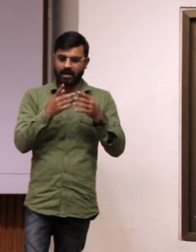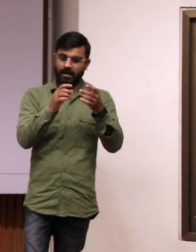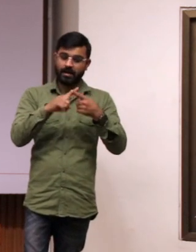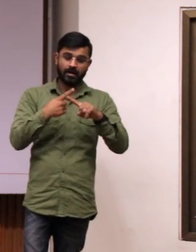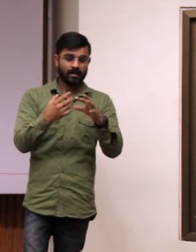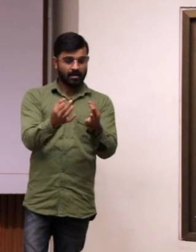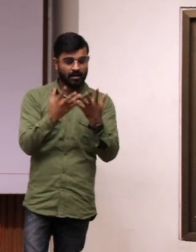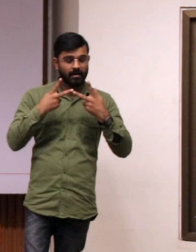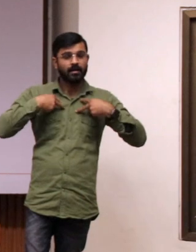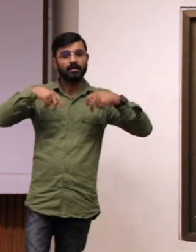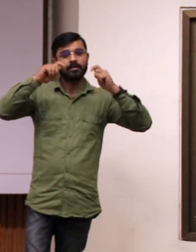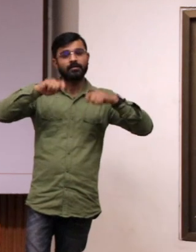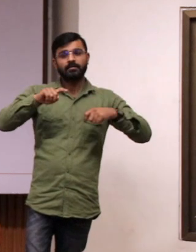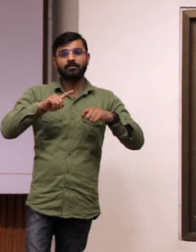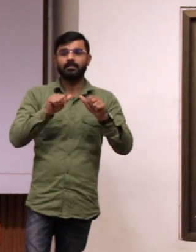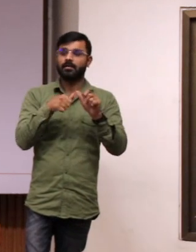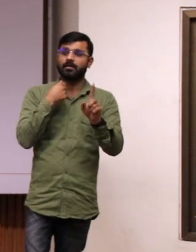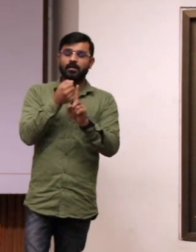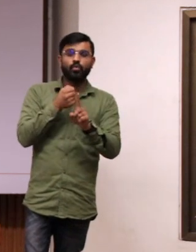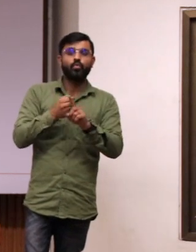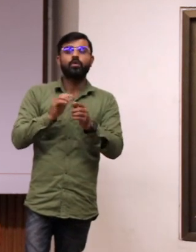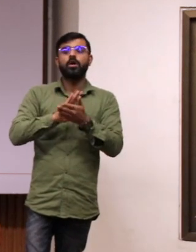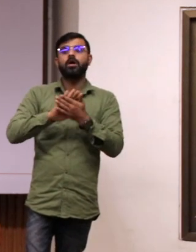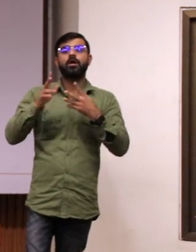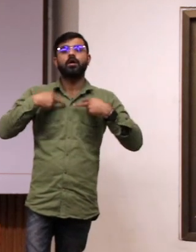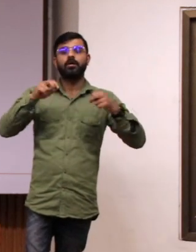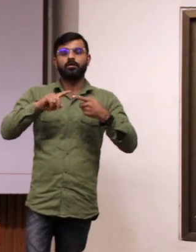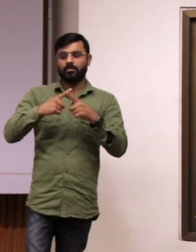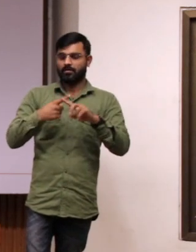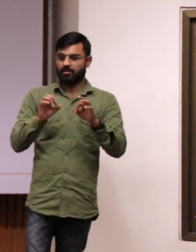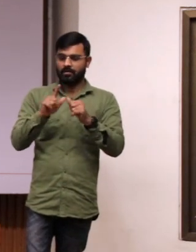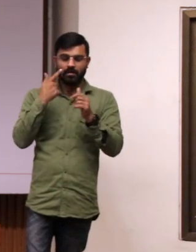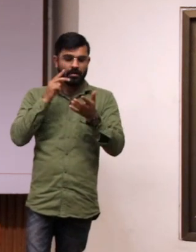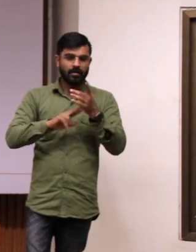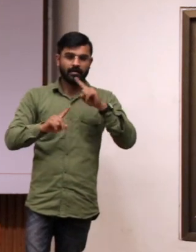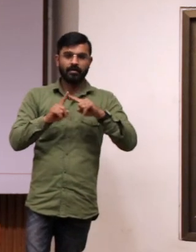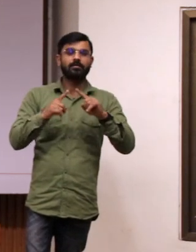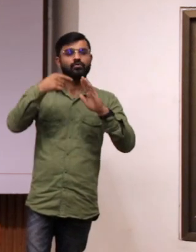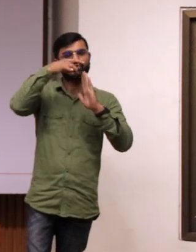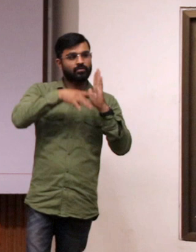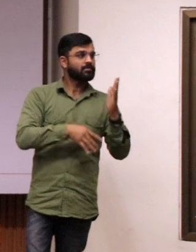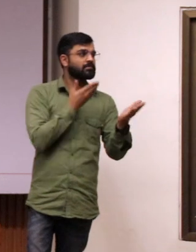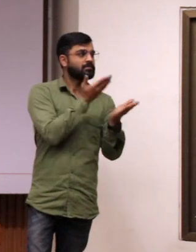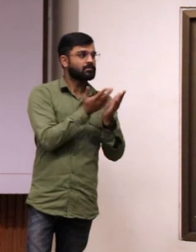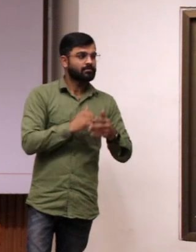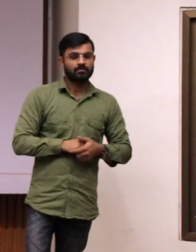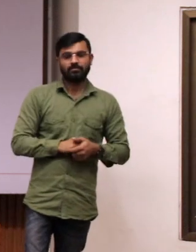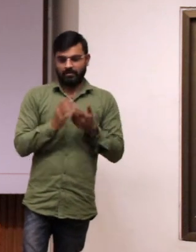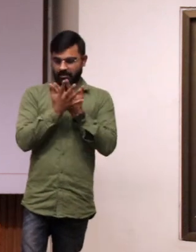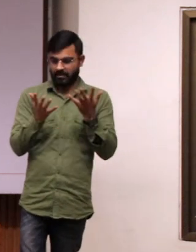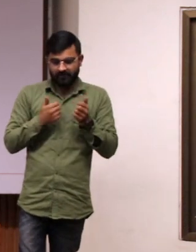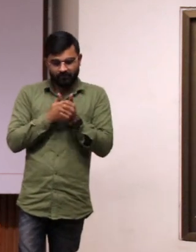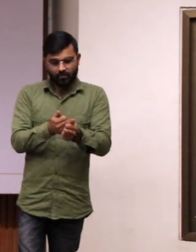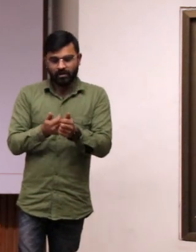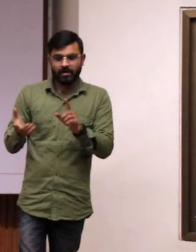judge, we need specialized advocate to convince the court, we also need a specialized client to brief the advocate. When all things fall in